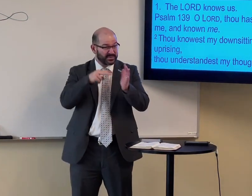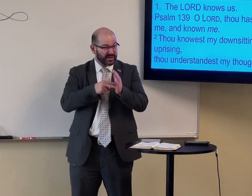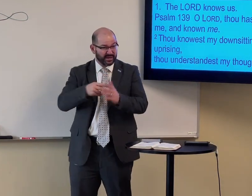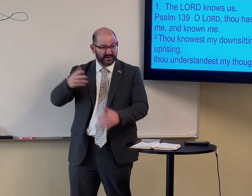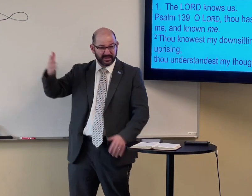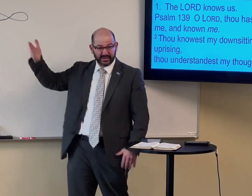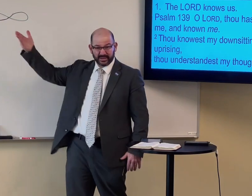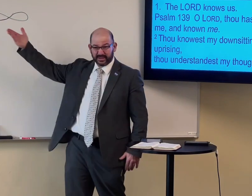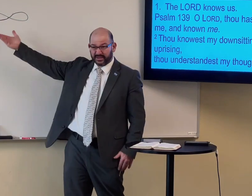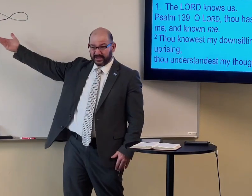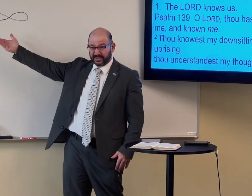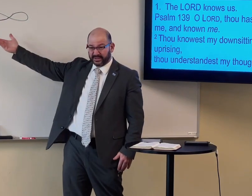Infinity. Yeah, infinity.